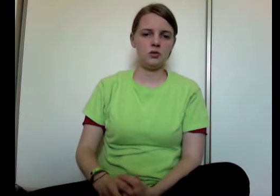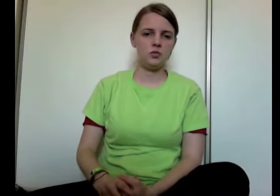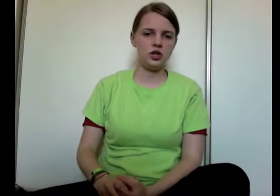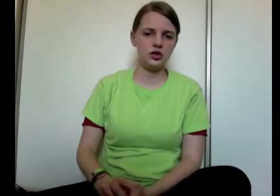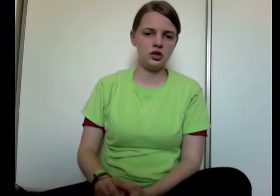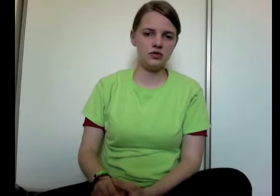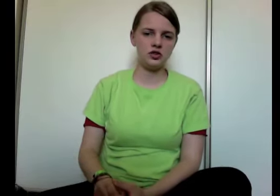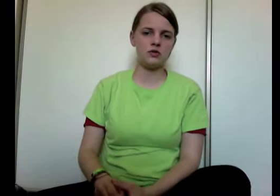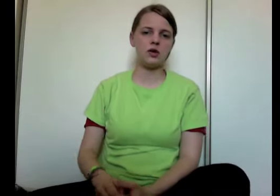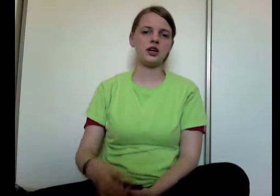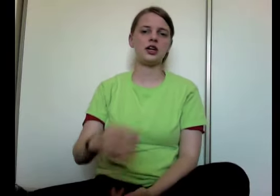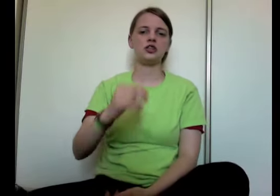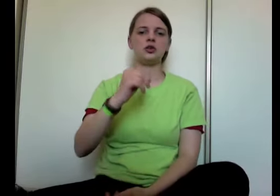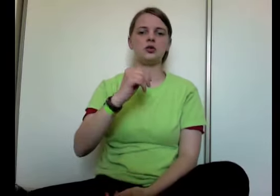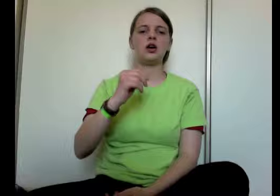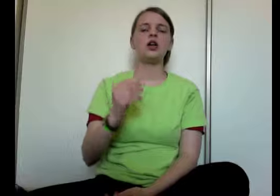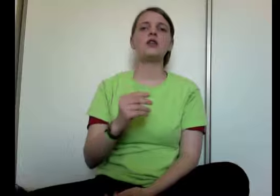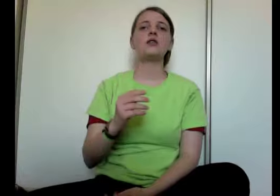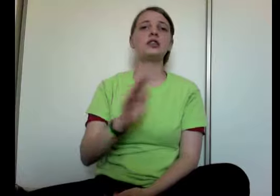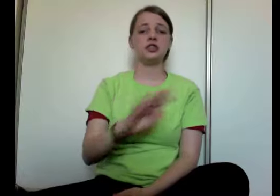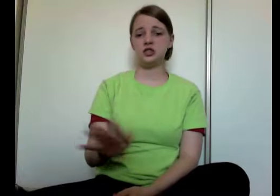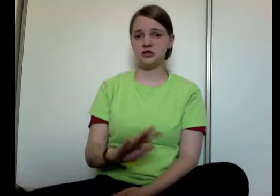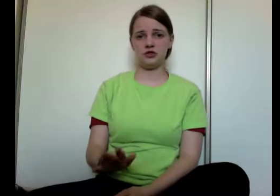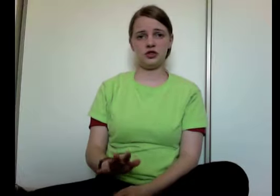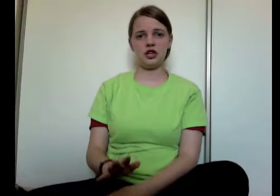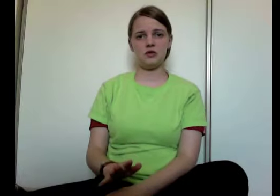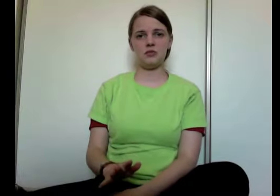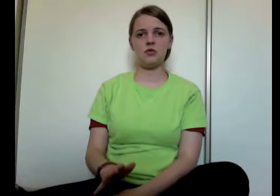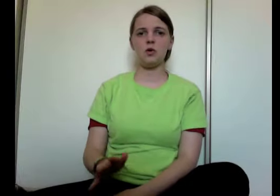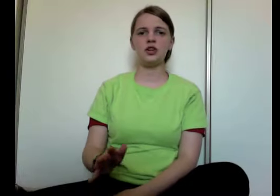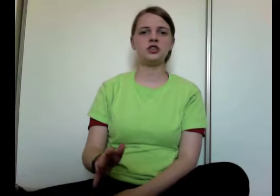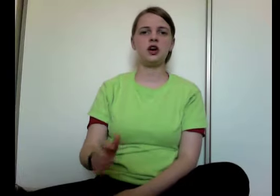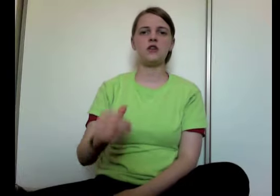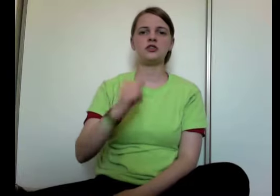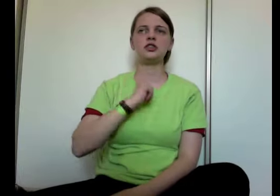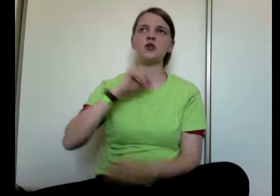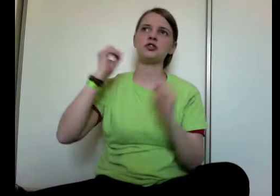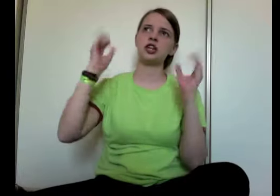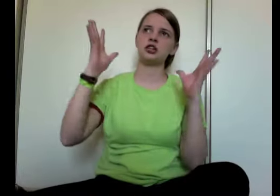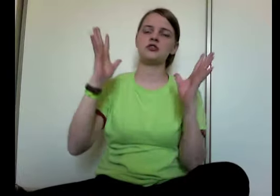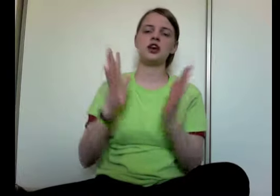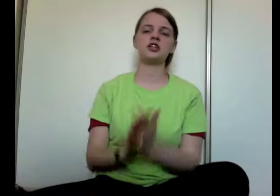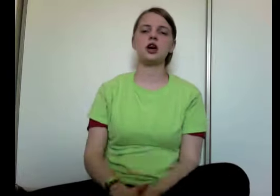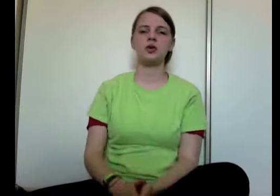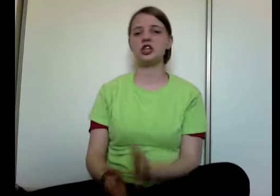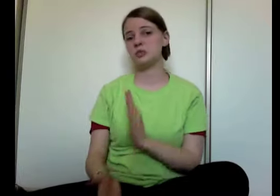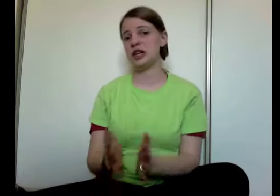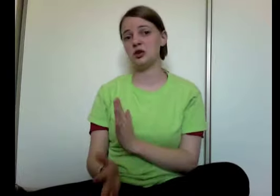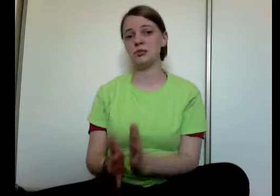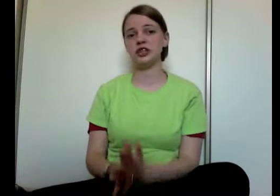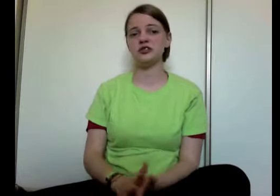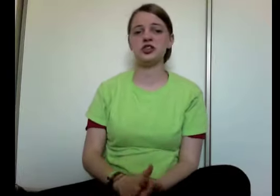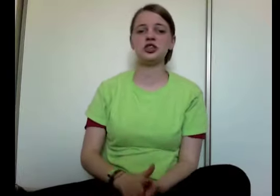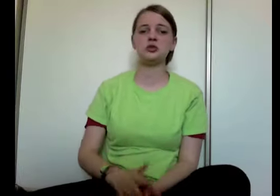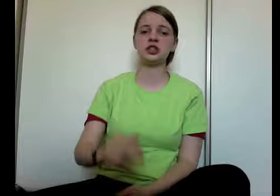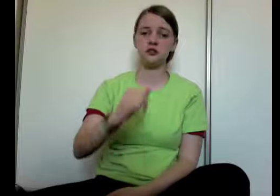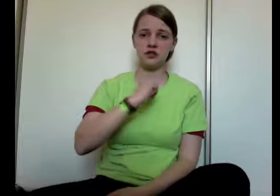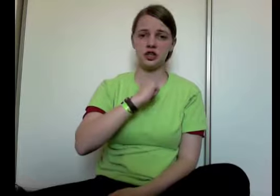when you give yourself away, okay, so this is different than before. It's not self-sacrifice. I wanted to be a little bit different. So instead of